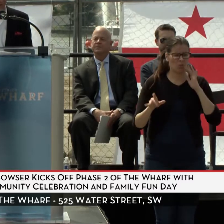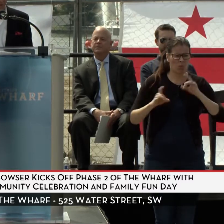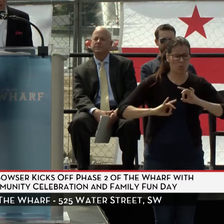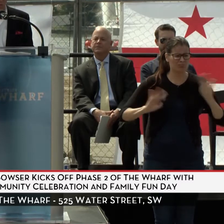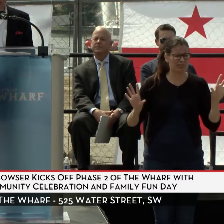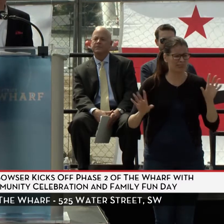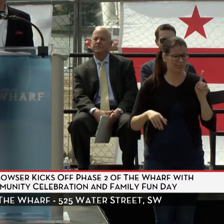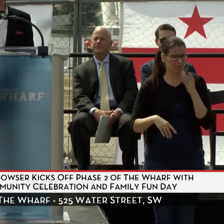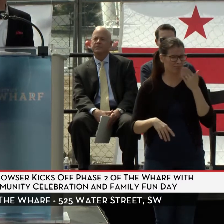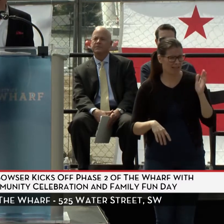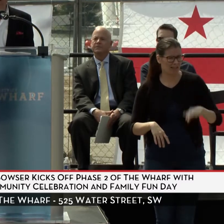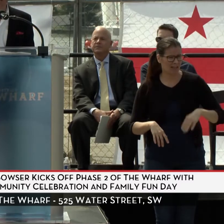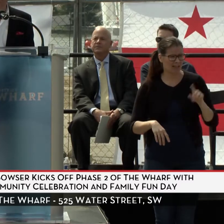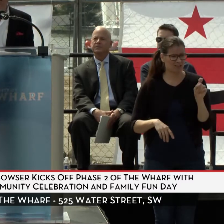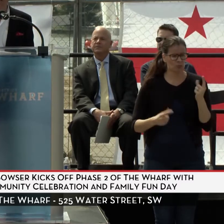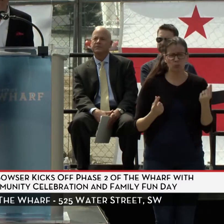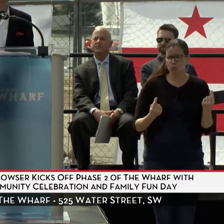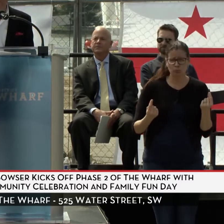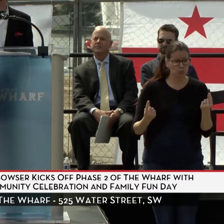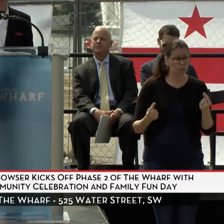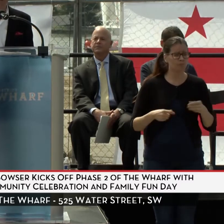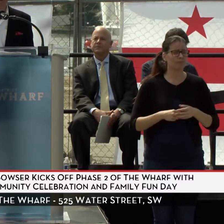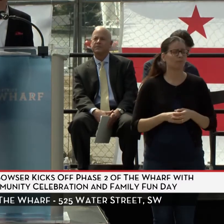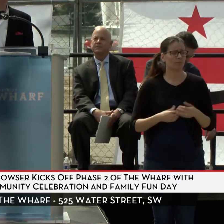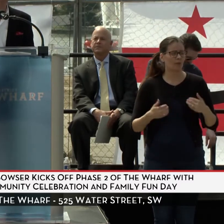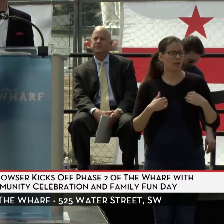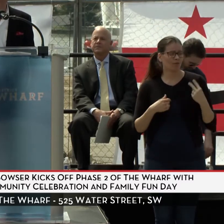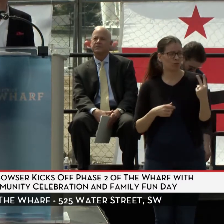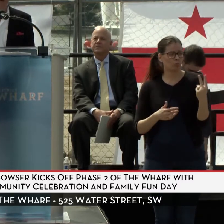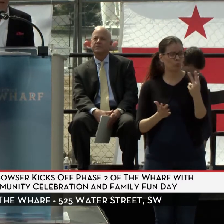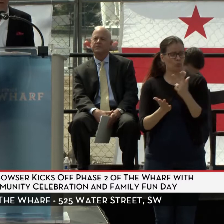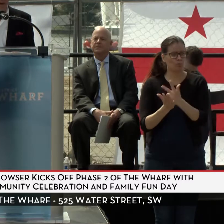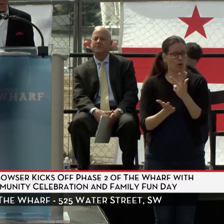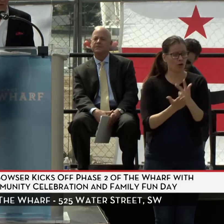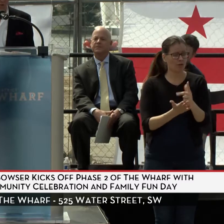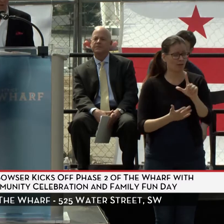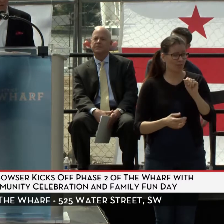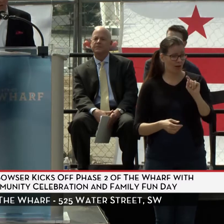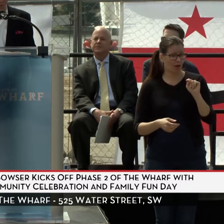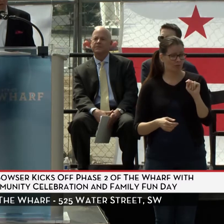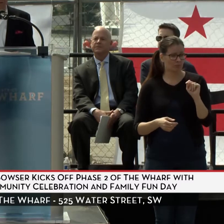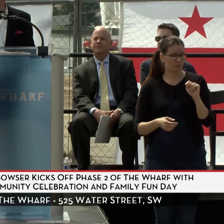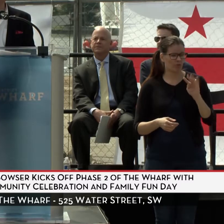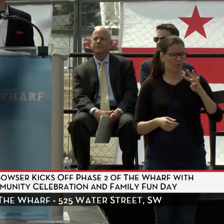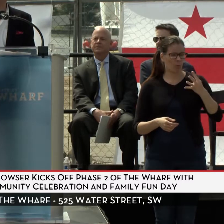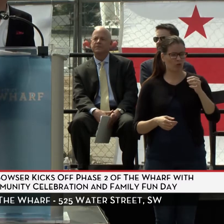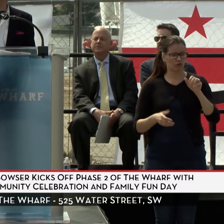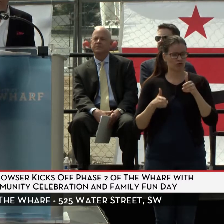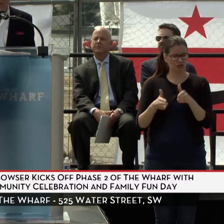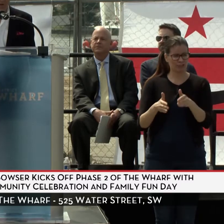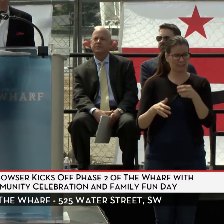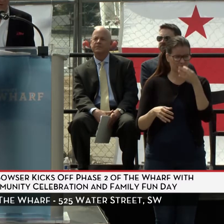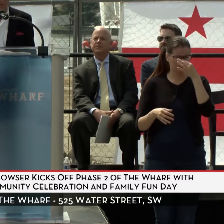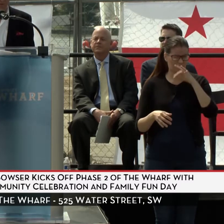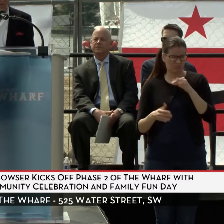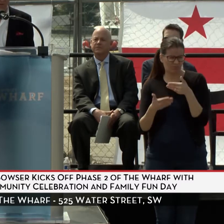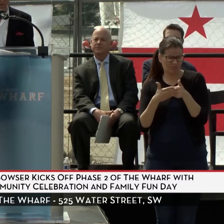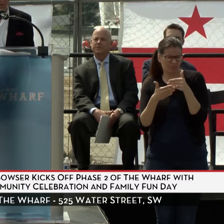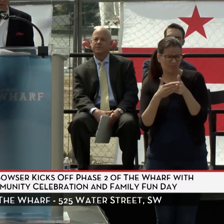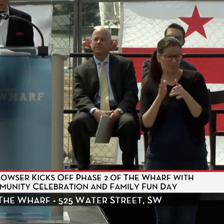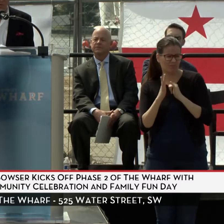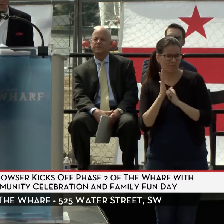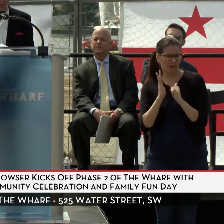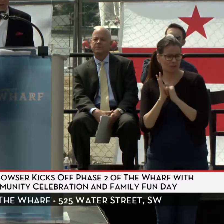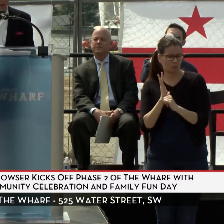here, we have at least 2 lots on either side of 4th Street at our Metro. We have a D.C. public library that's